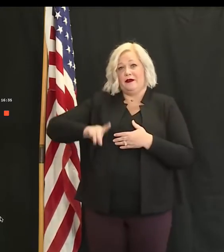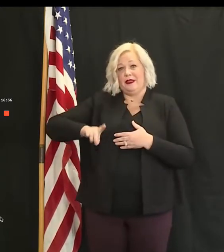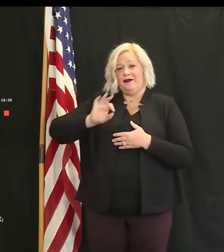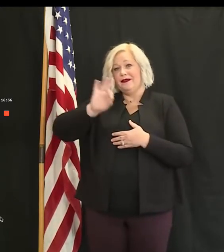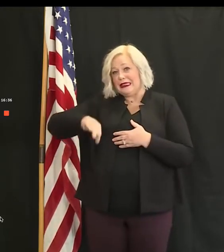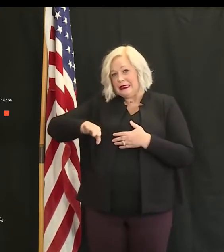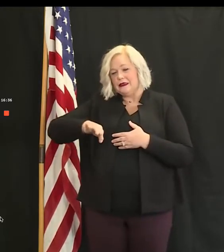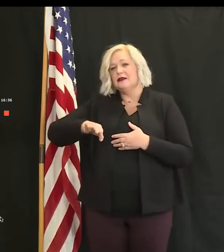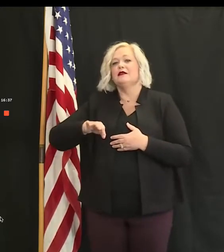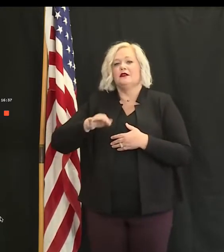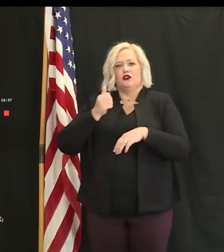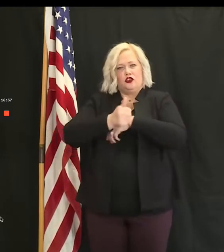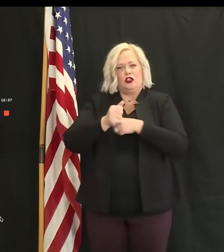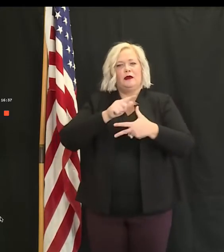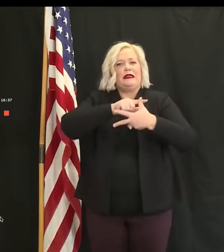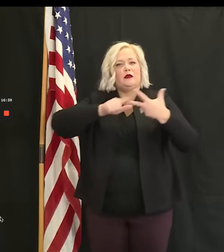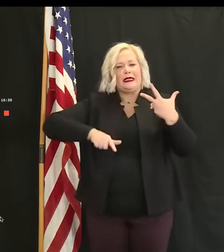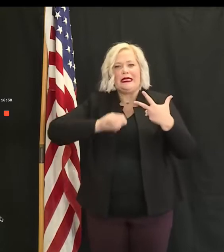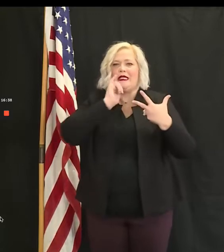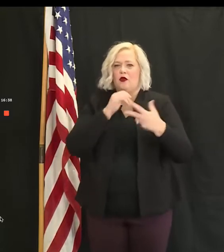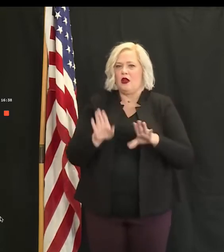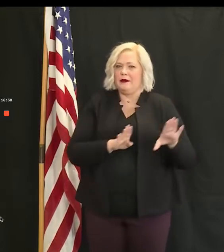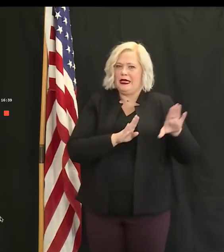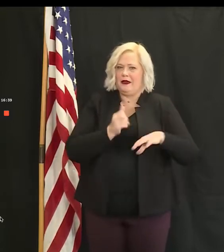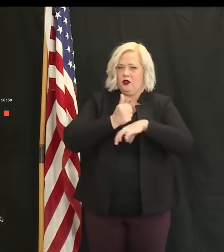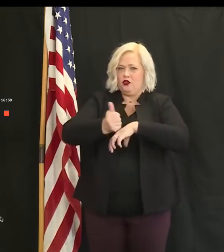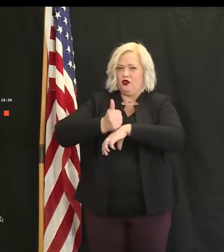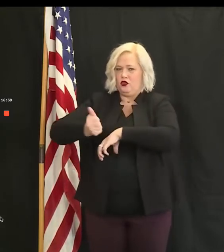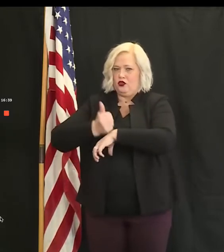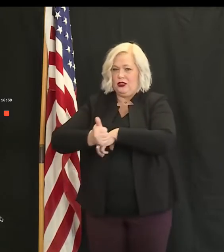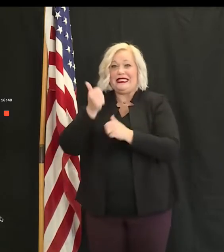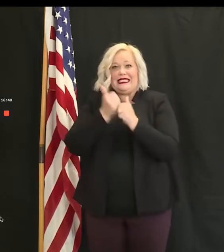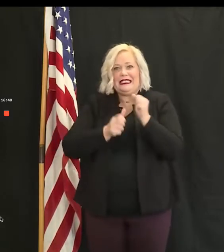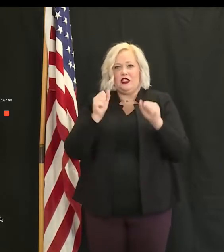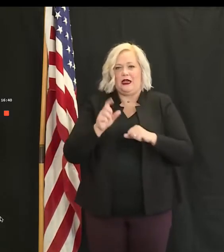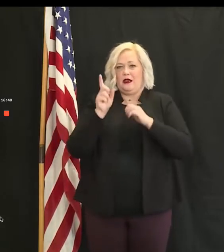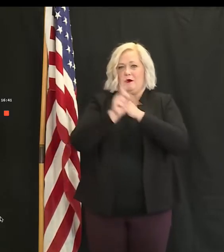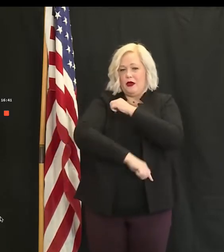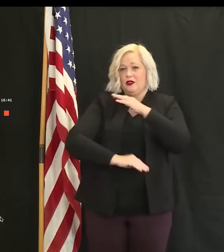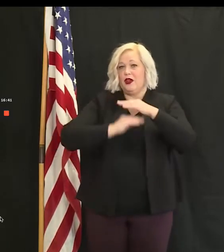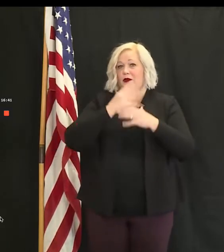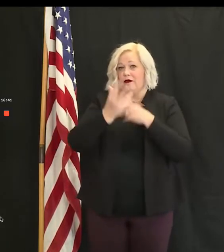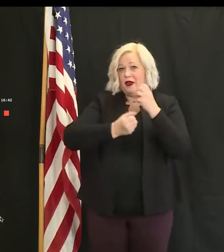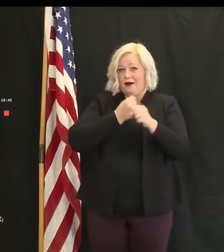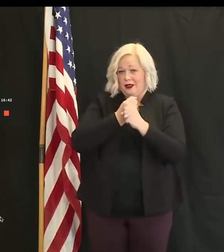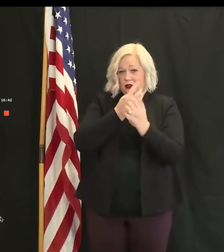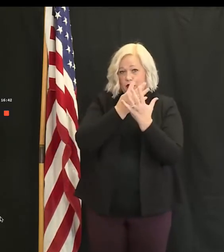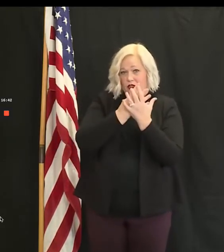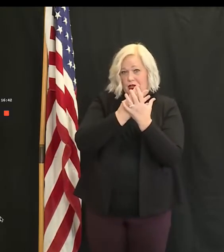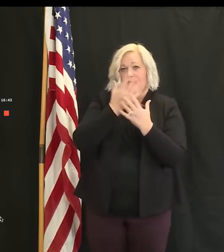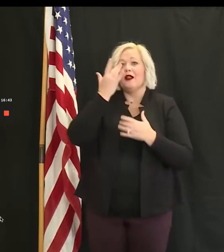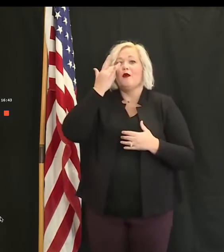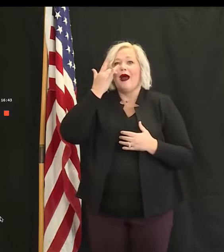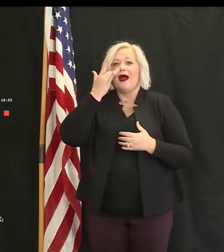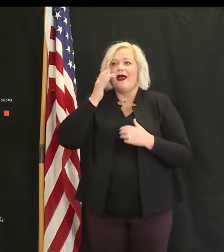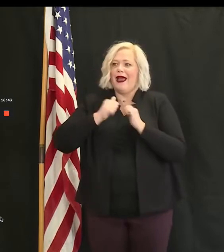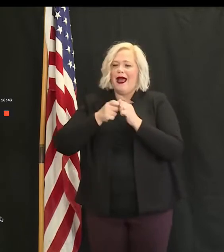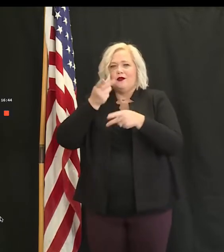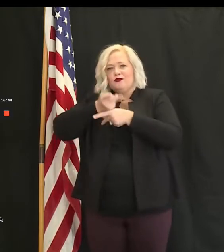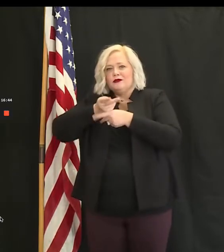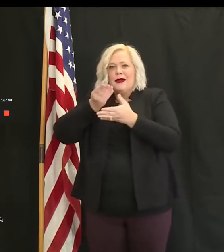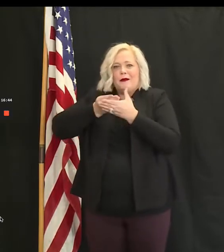three counts of misconduct in office, each a five-year felony for acts related to city of Flint's finances, as